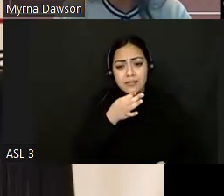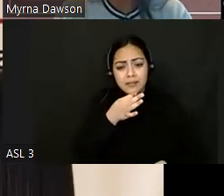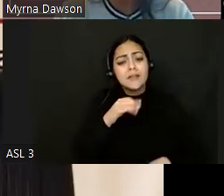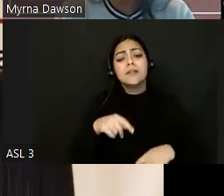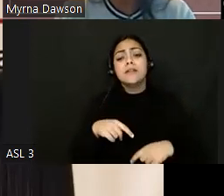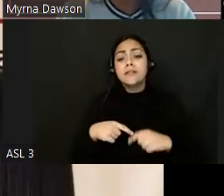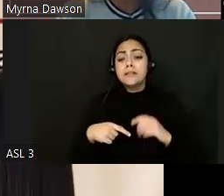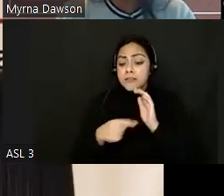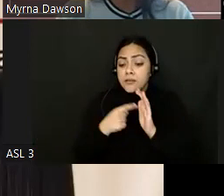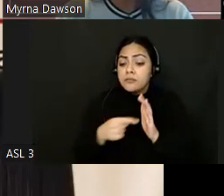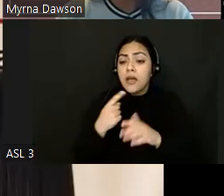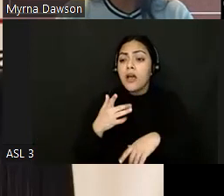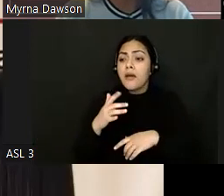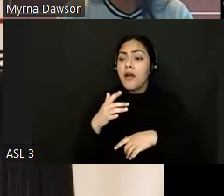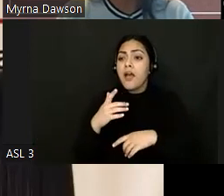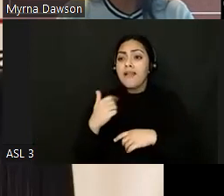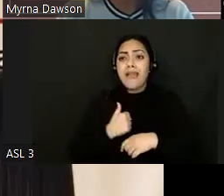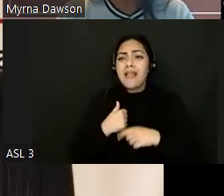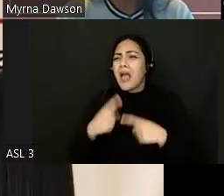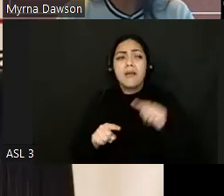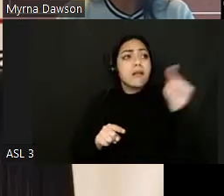of the country, we may not be as aware.